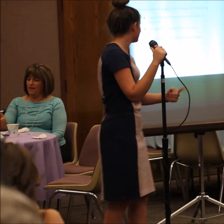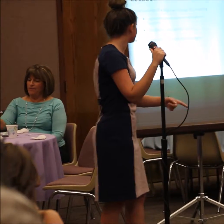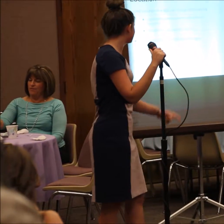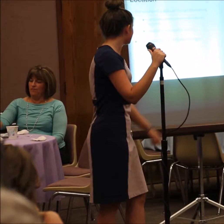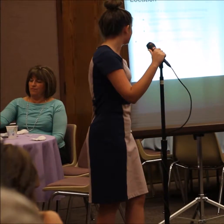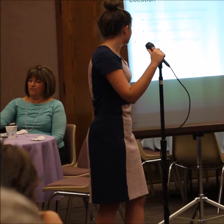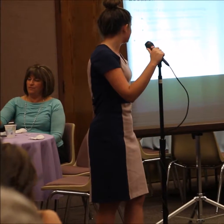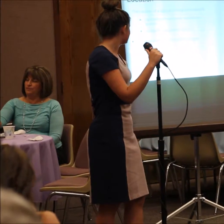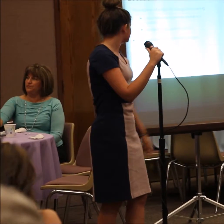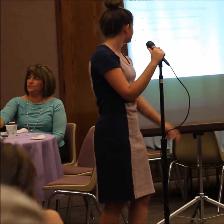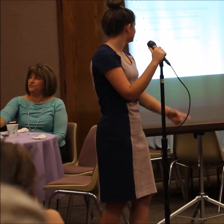signs.